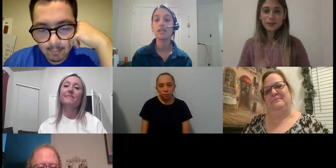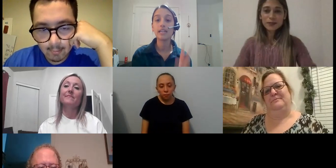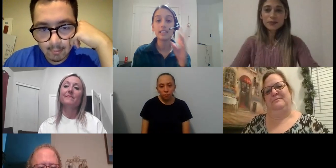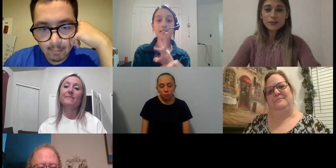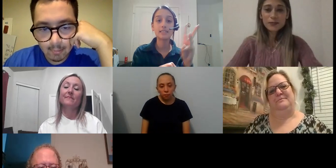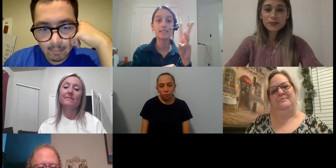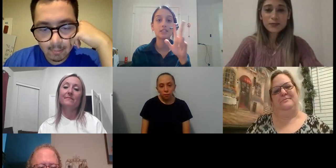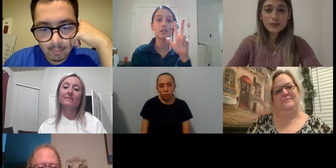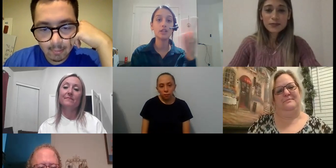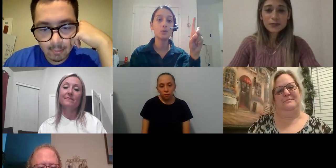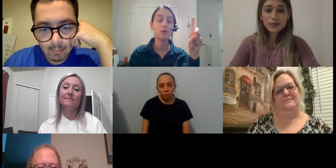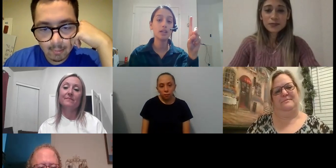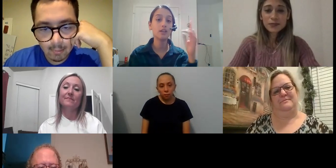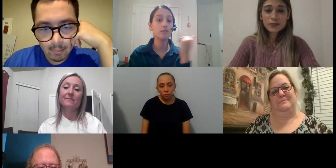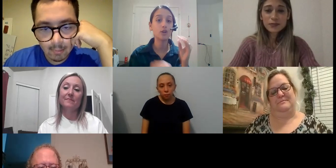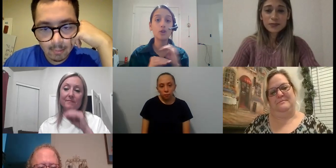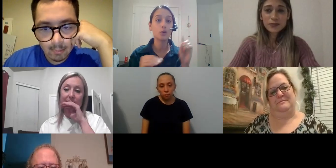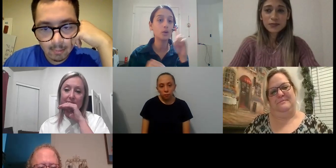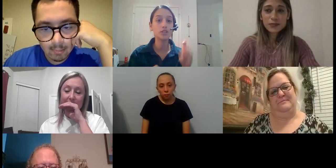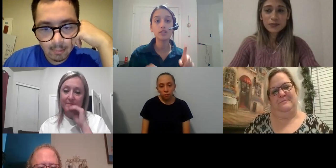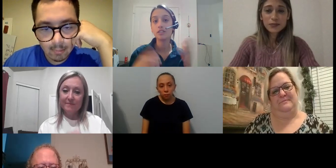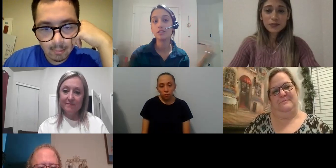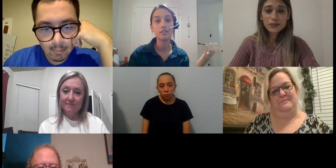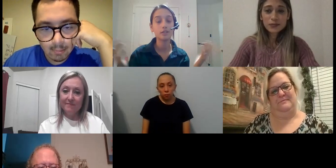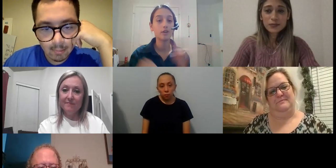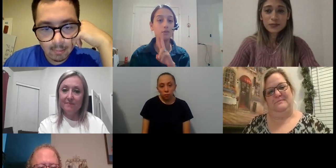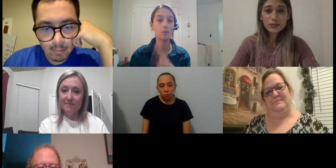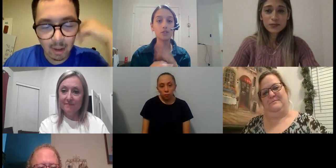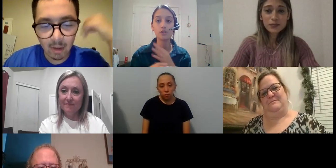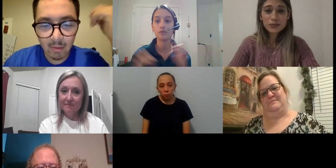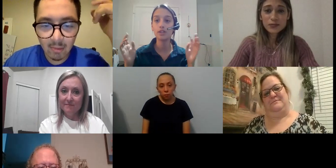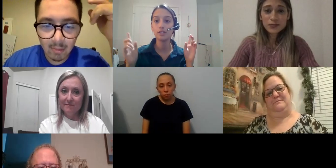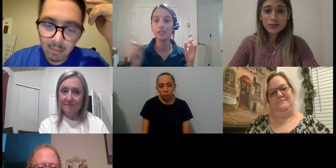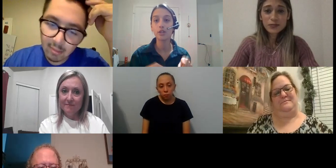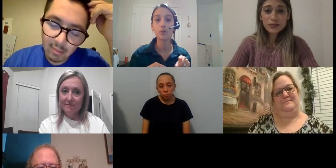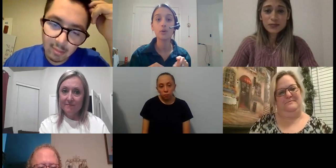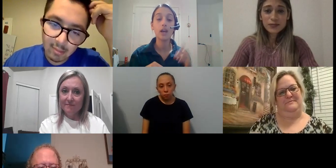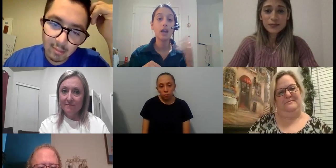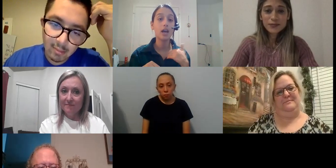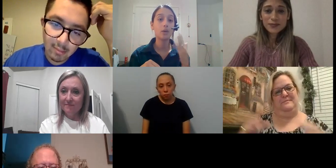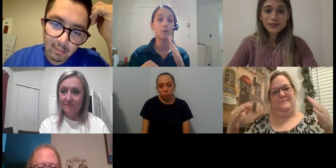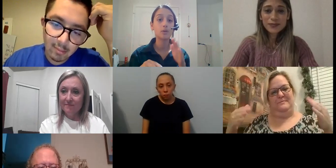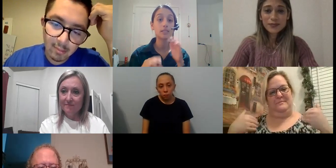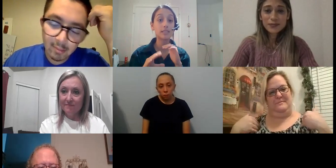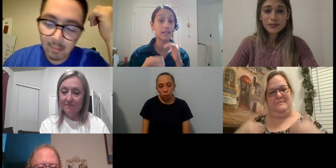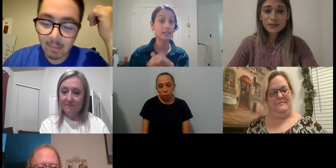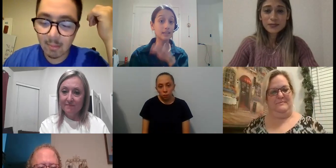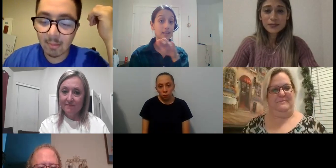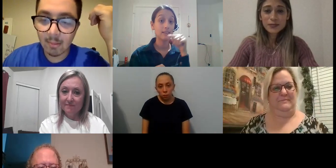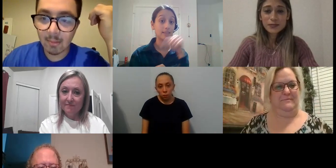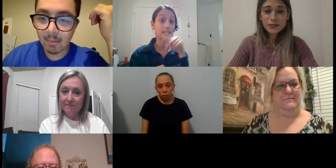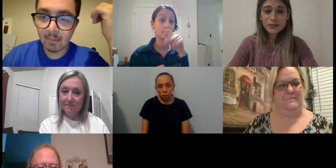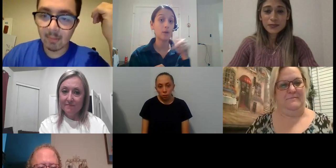All right, it is 6:31. If there are no questions, of course, you're free to go. I will